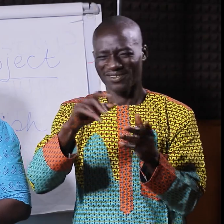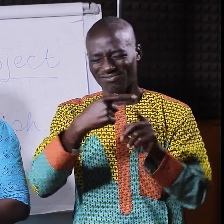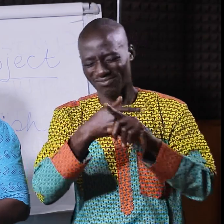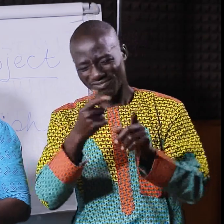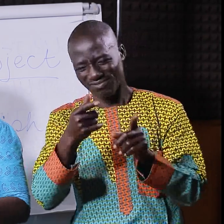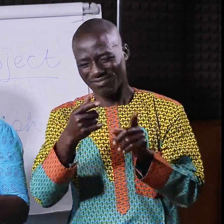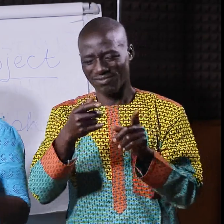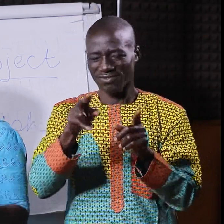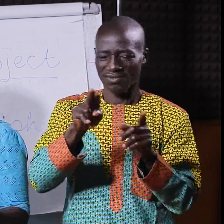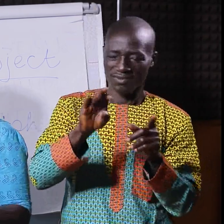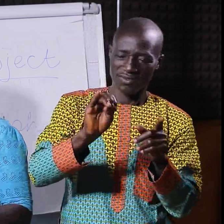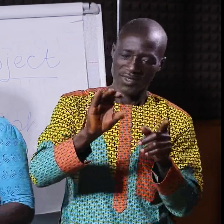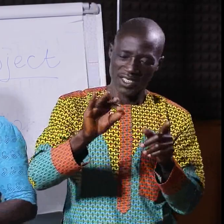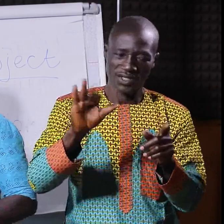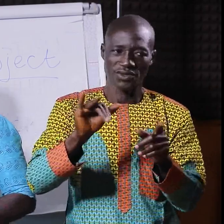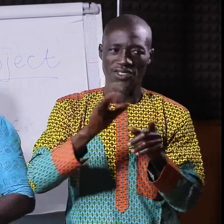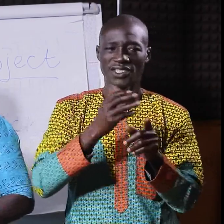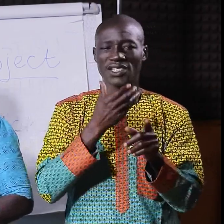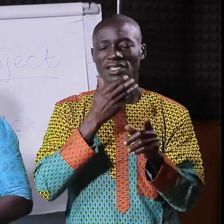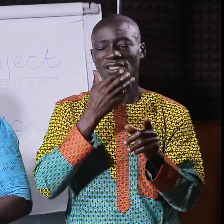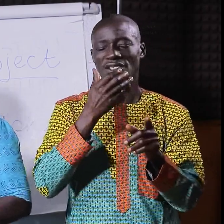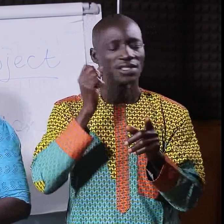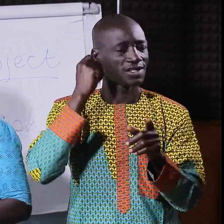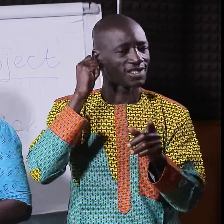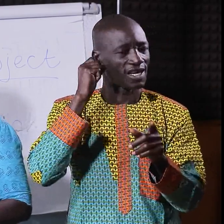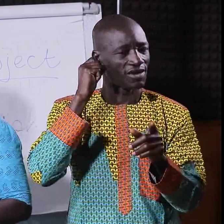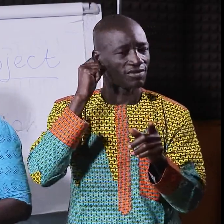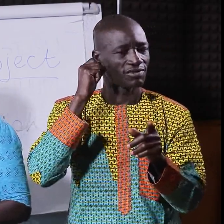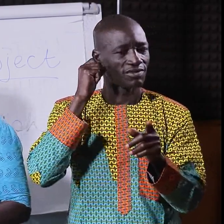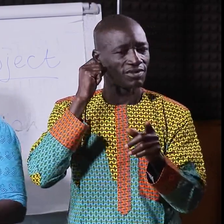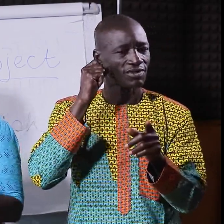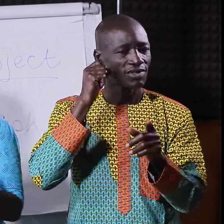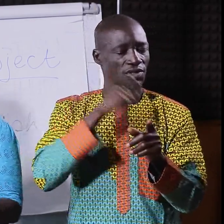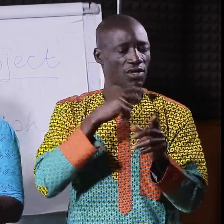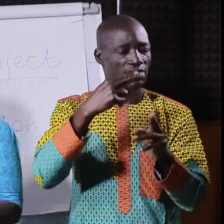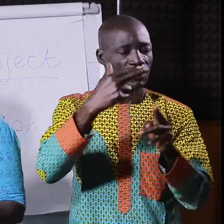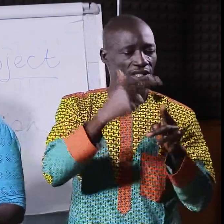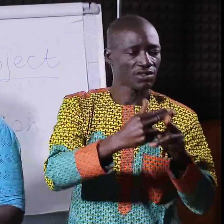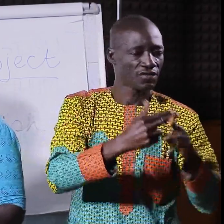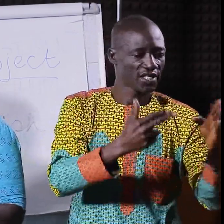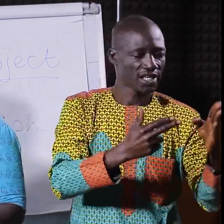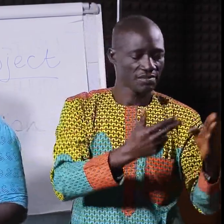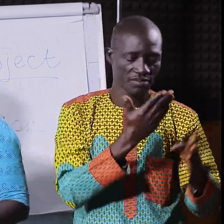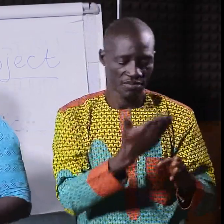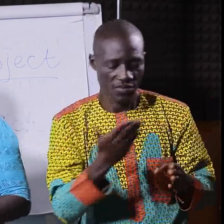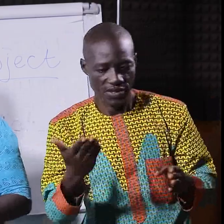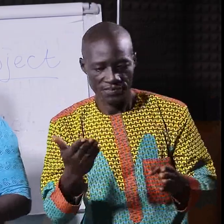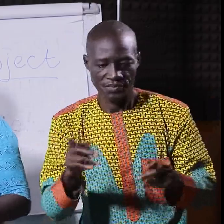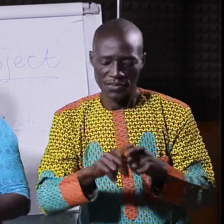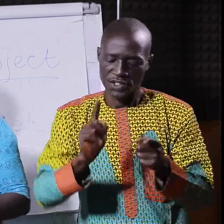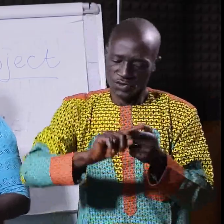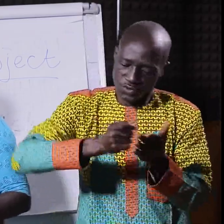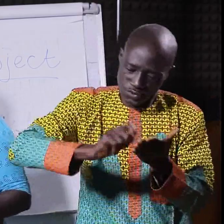So we have record and record. As a noun, record is a thing, but to